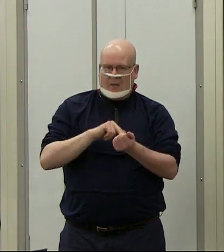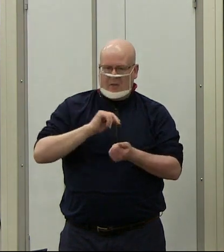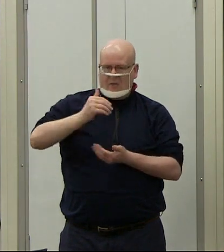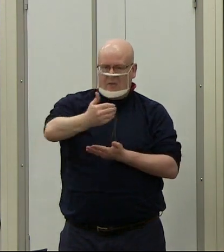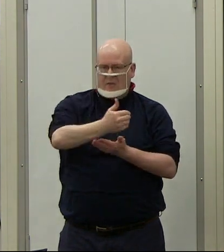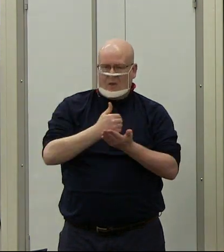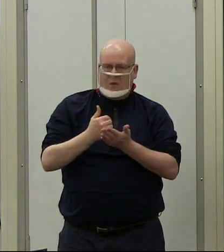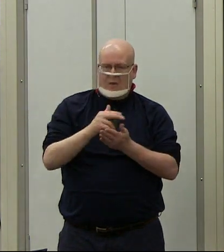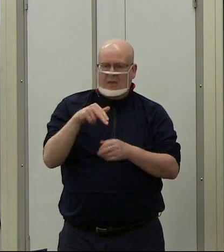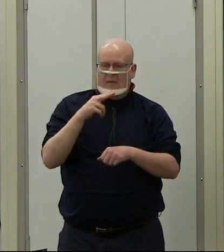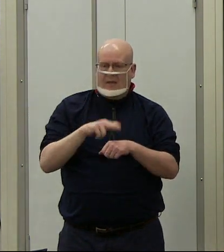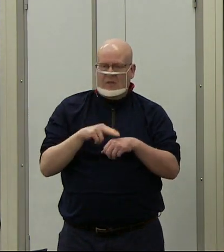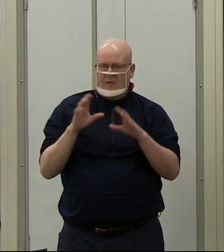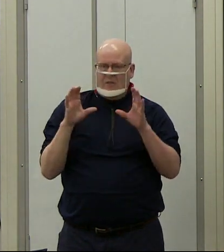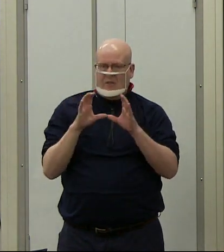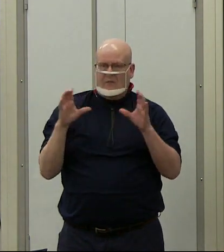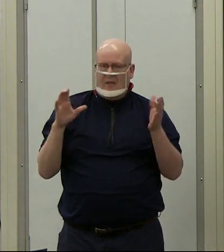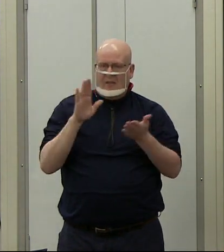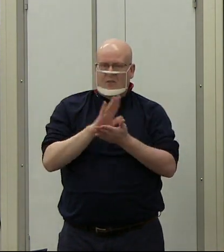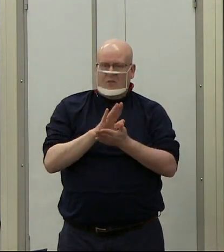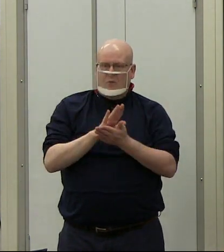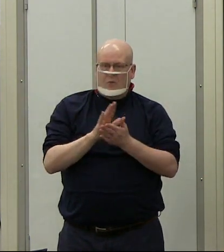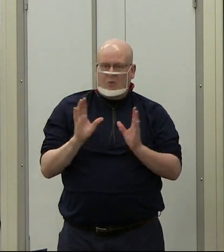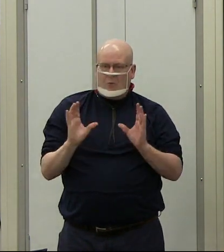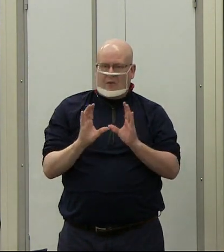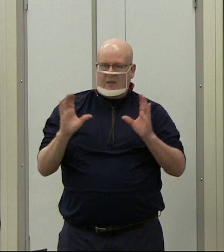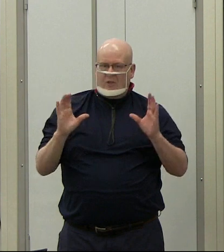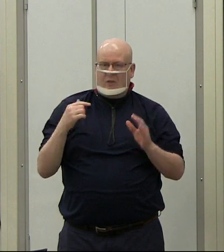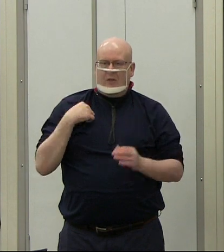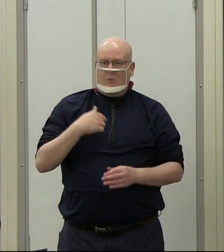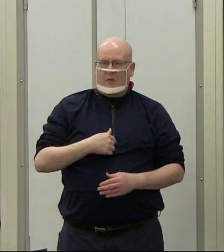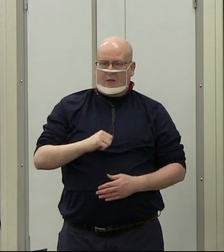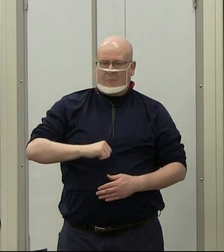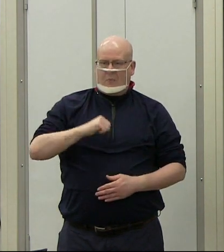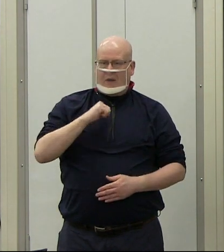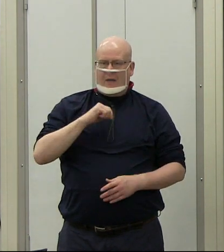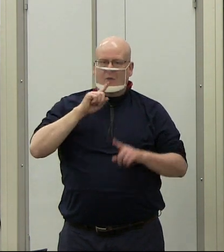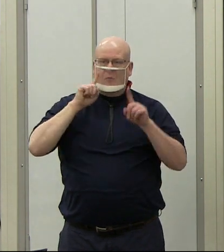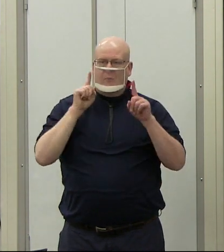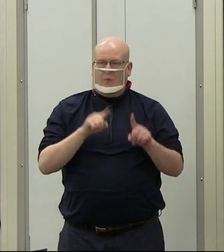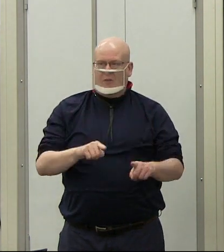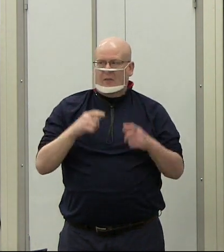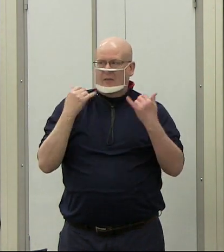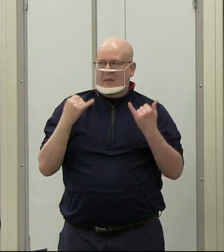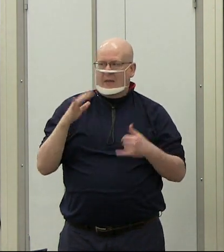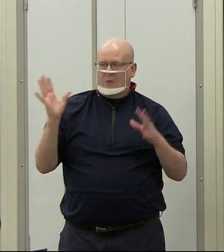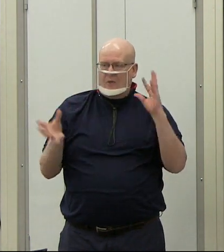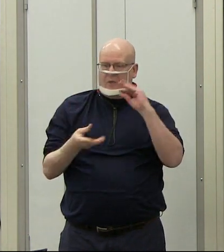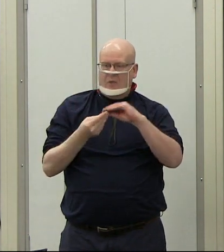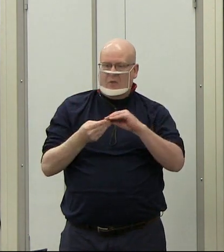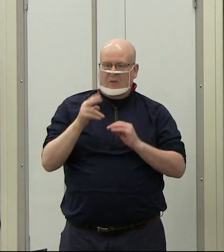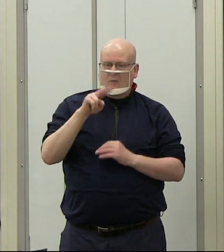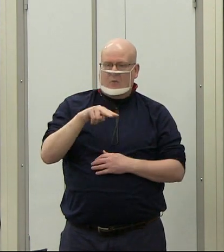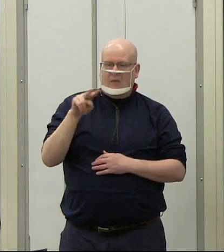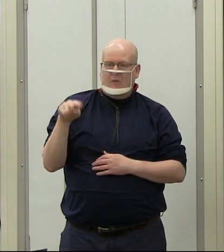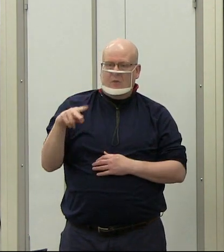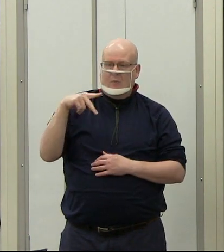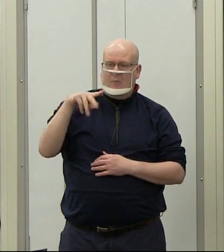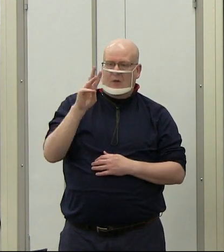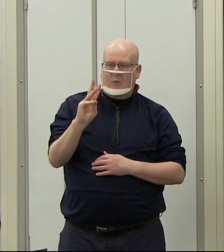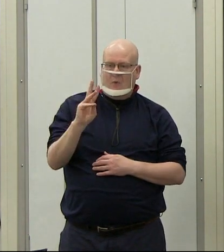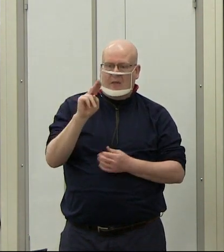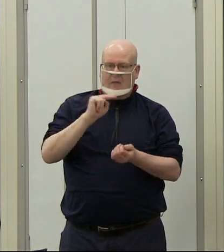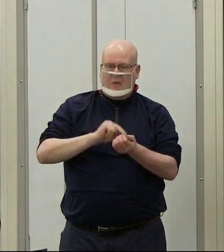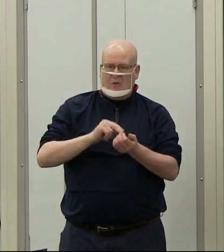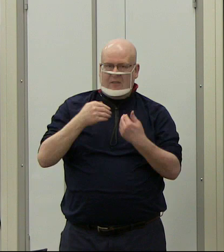the nationally certified school nurse credential, and we are proud to report that now a total of 22 Parkway nurses have earned